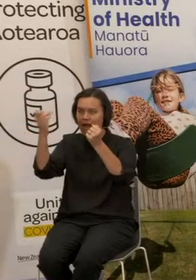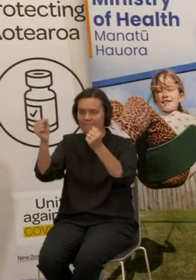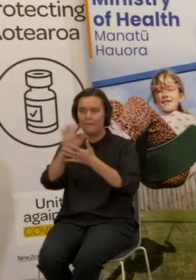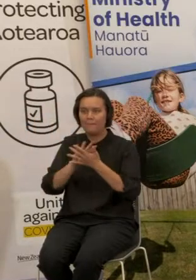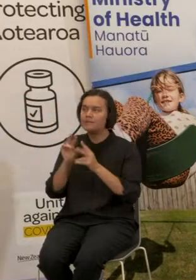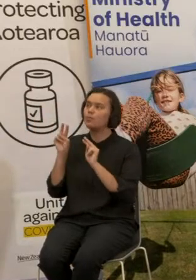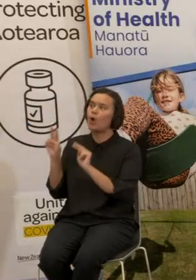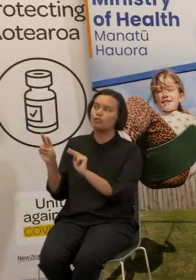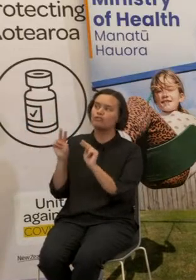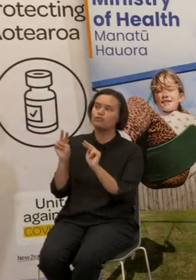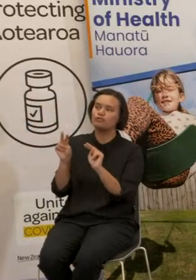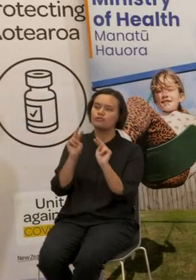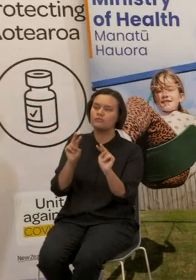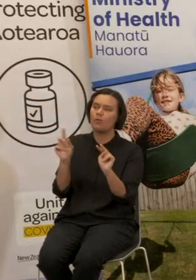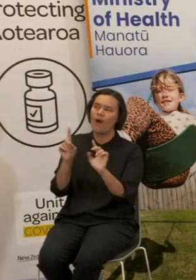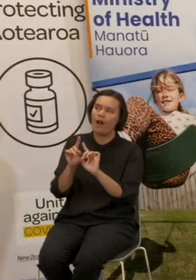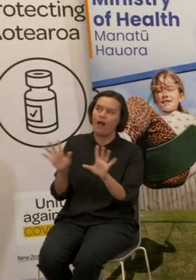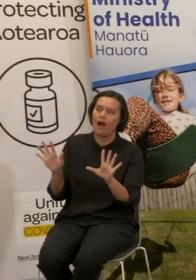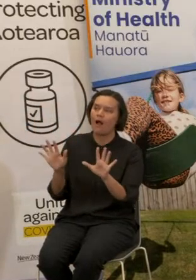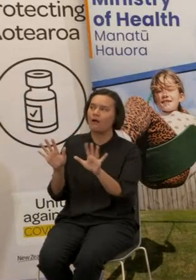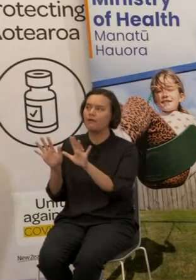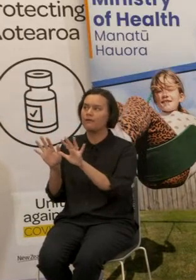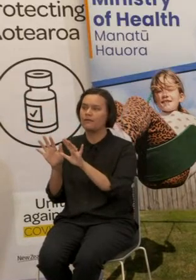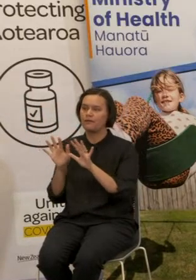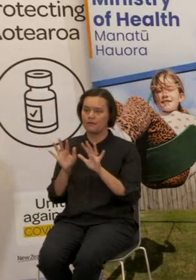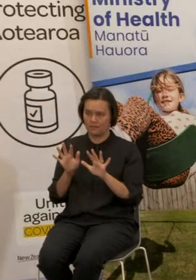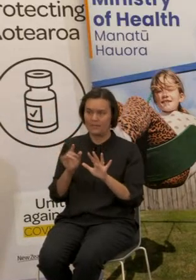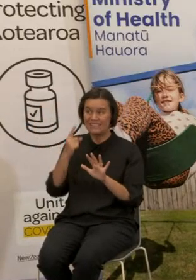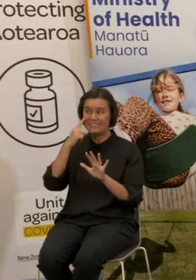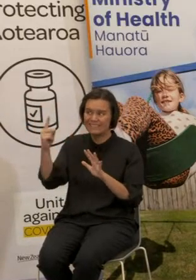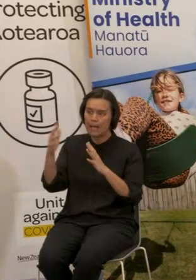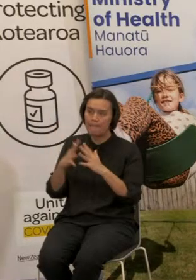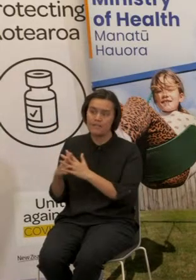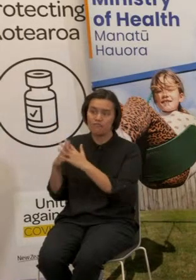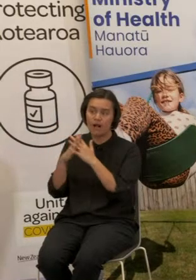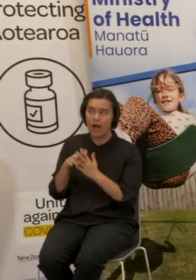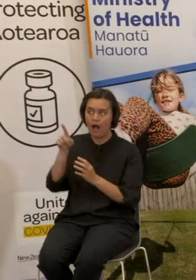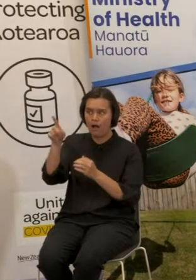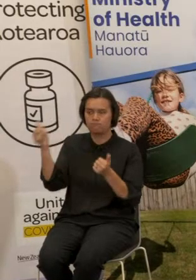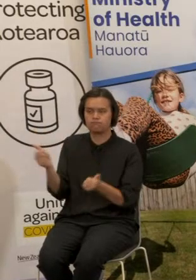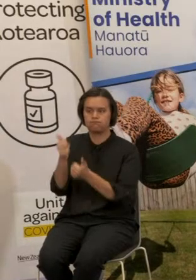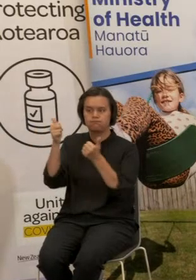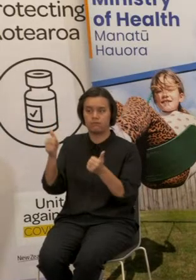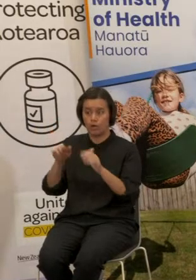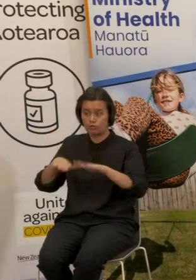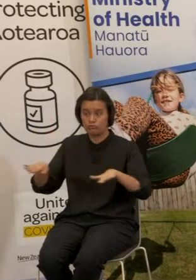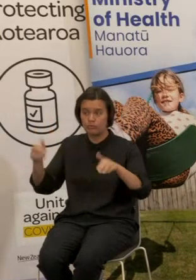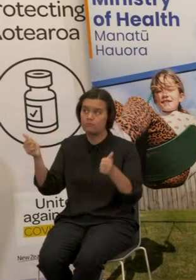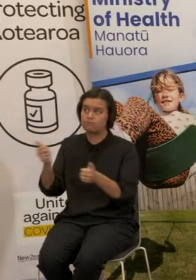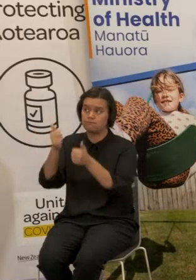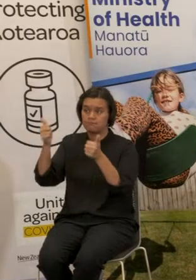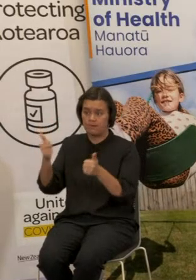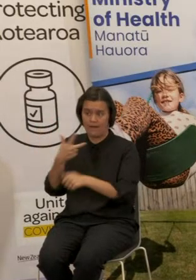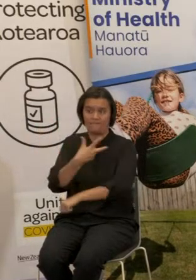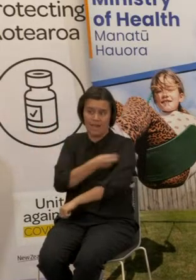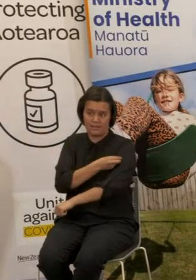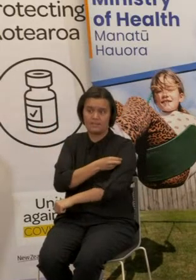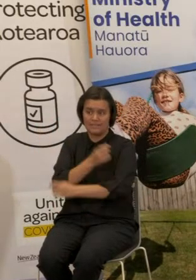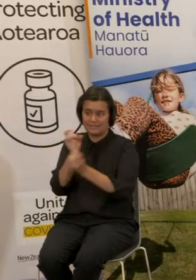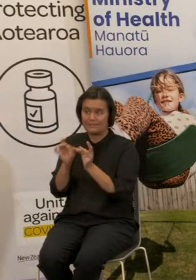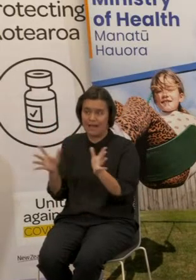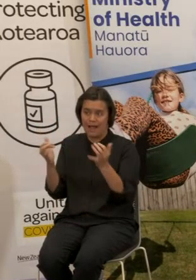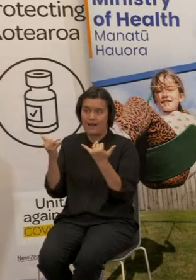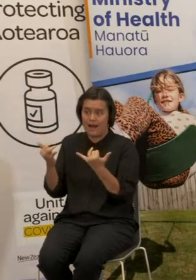out first. So we're already getting large numbers of children being vaccinated in America. There's a privilege that America puts a lot of effort